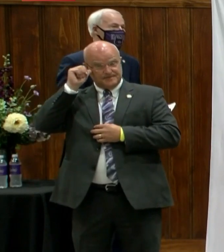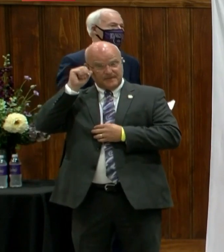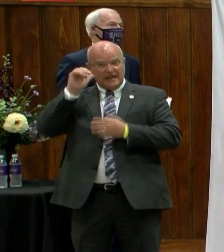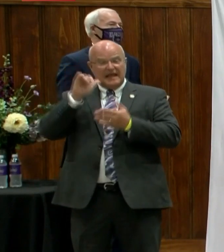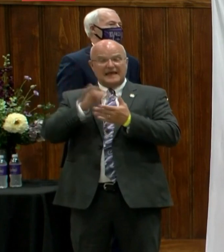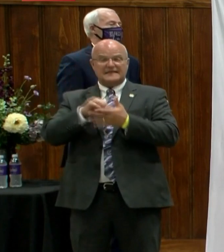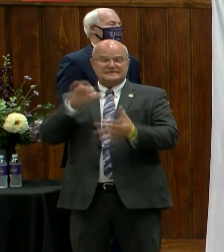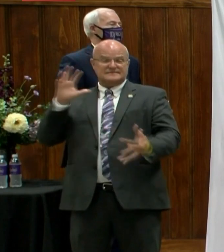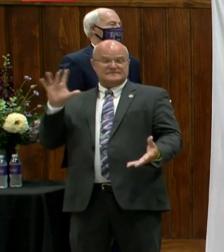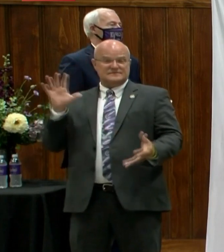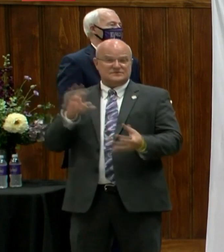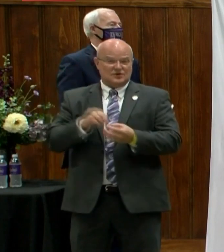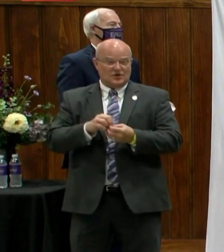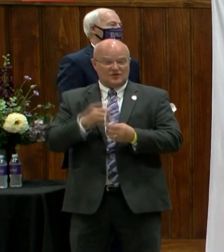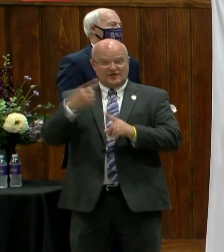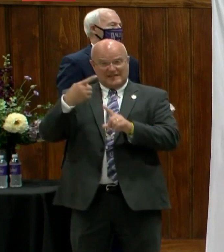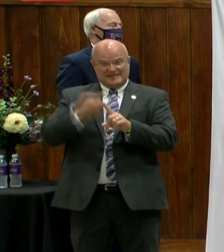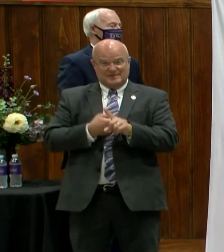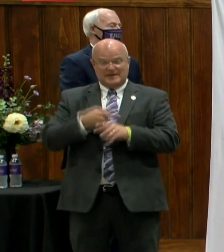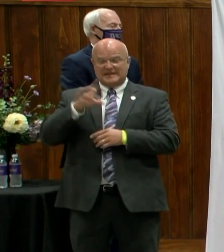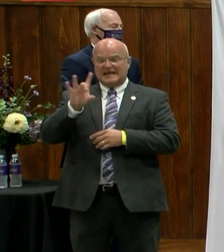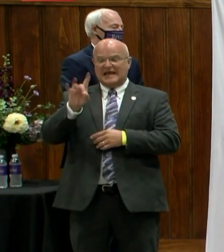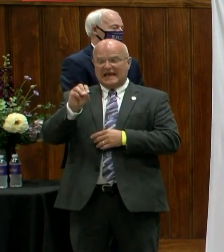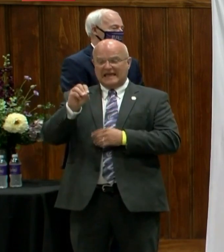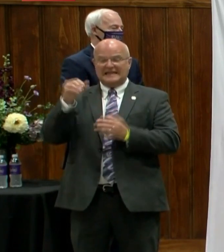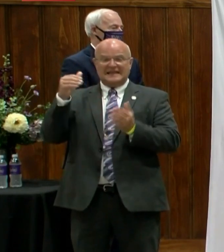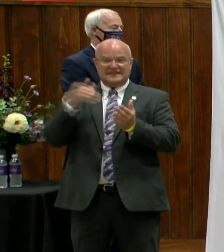And that brings our total for the month to